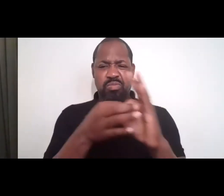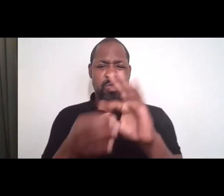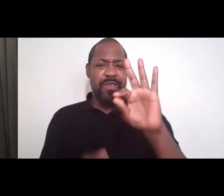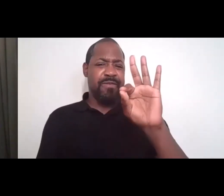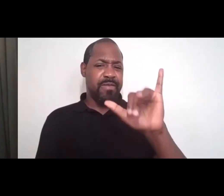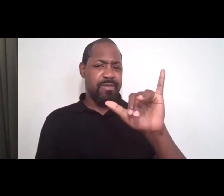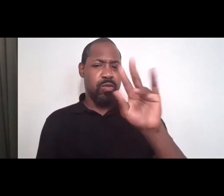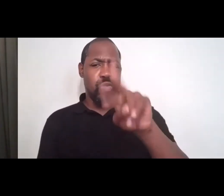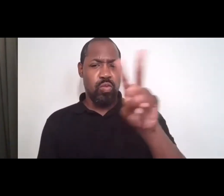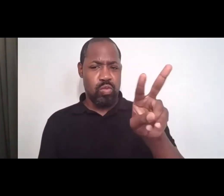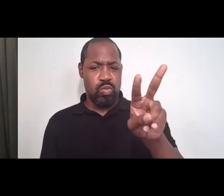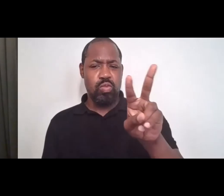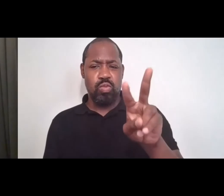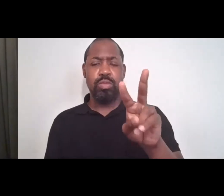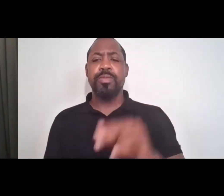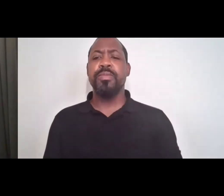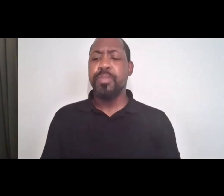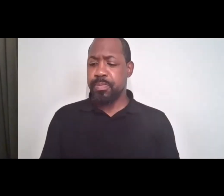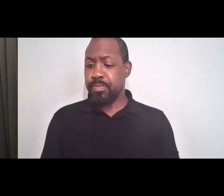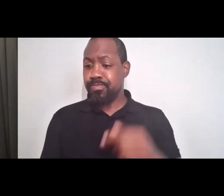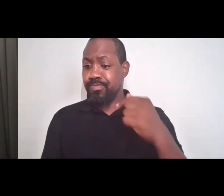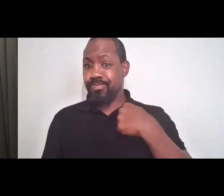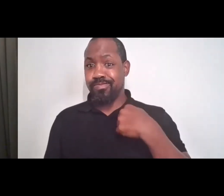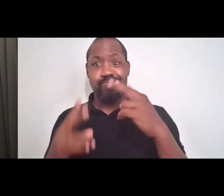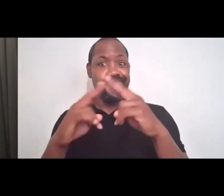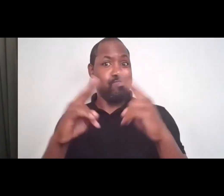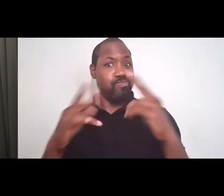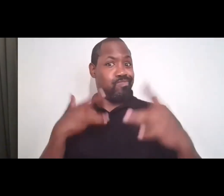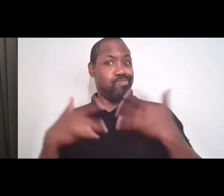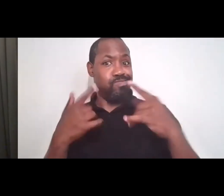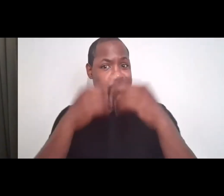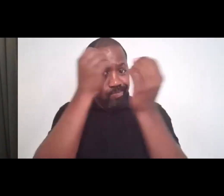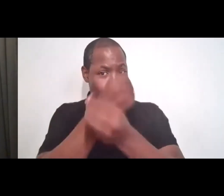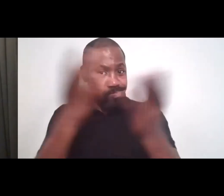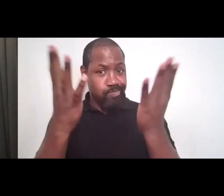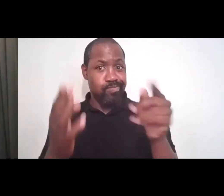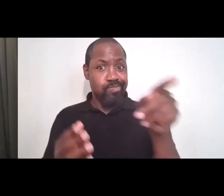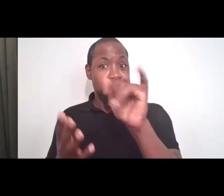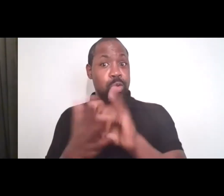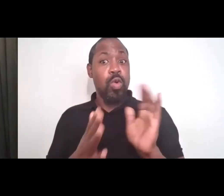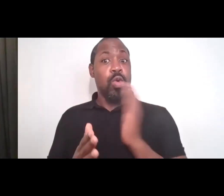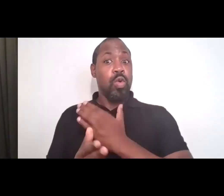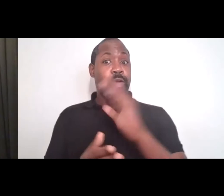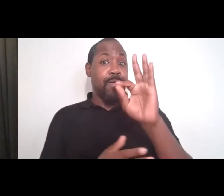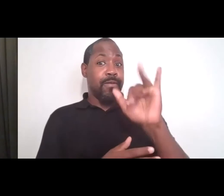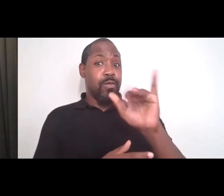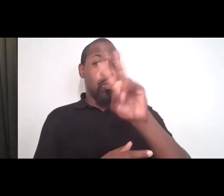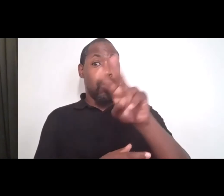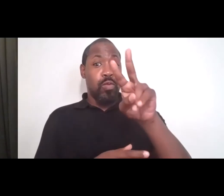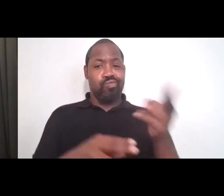about the budget for fiscal year 22 that started on July 1st. And I'm very excited to tell everybody